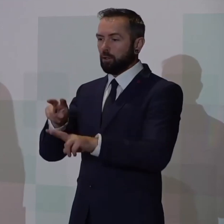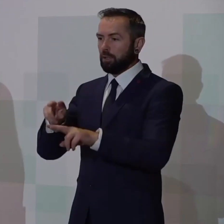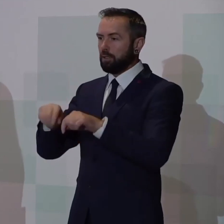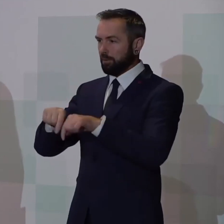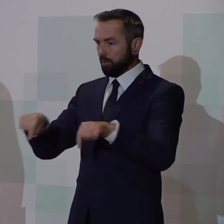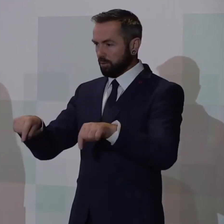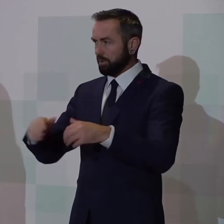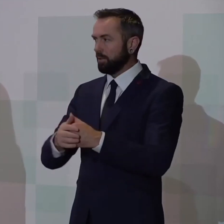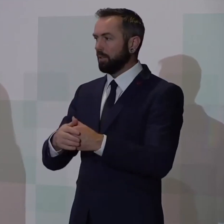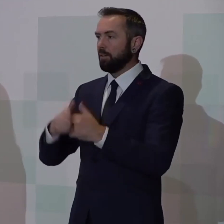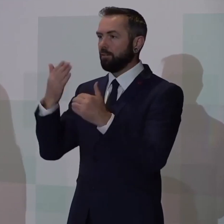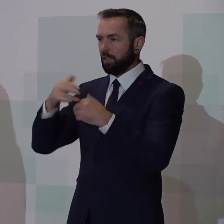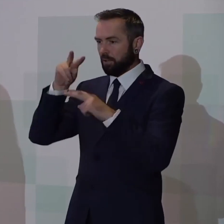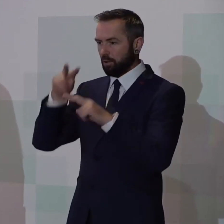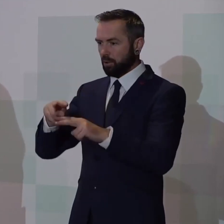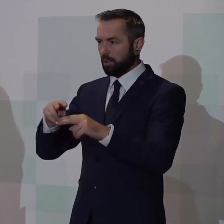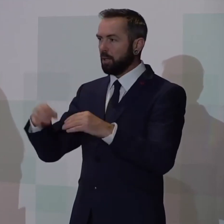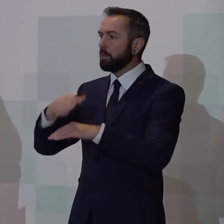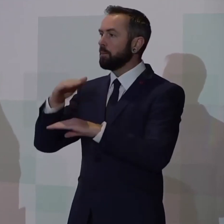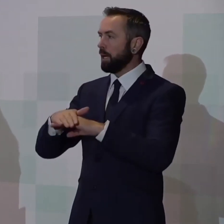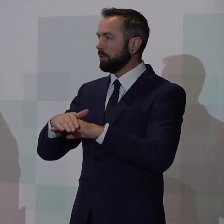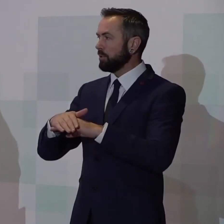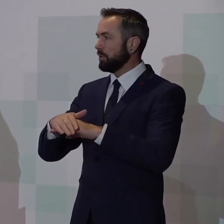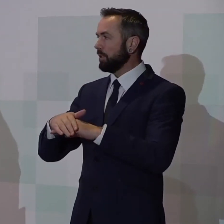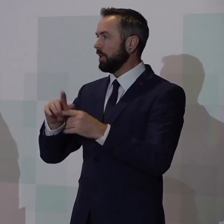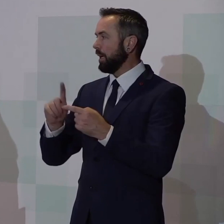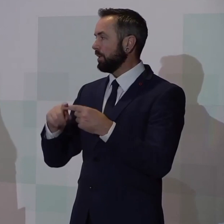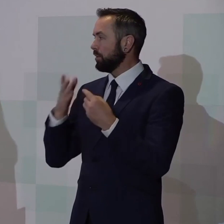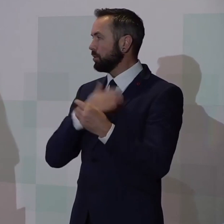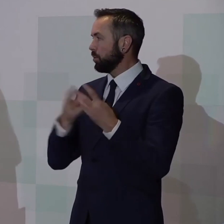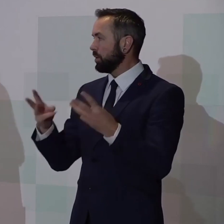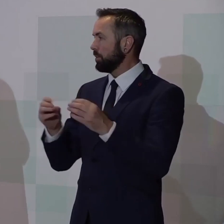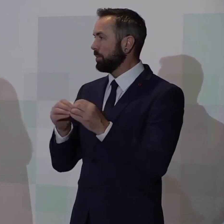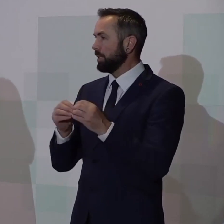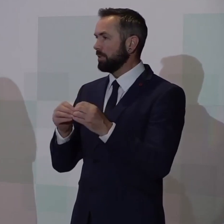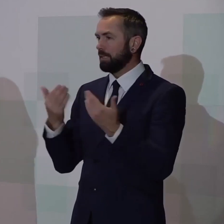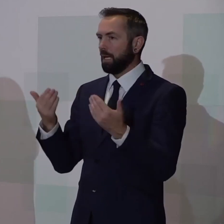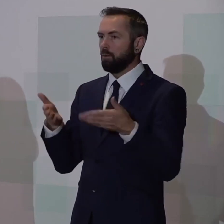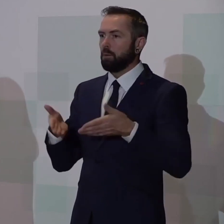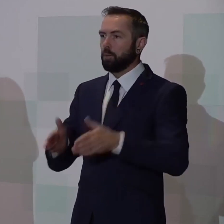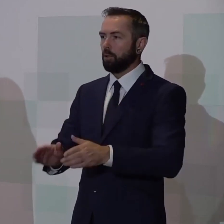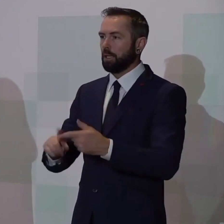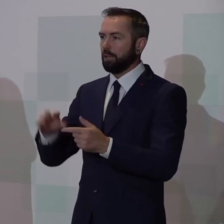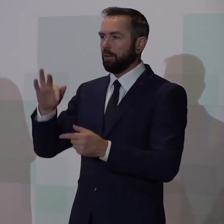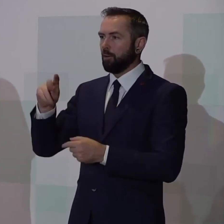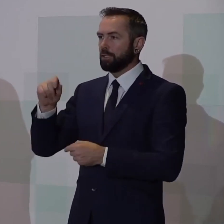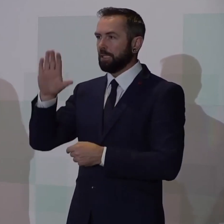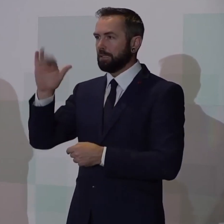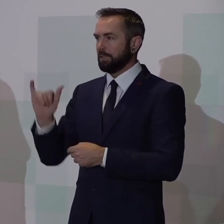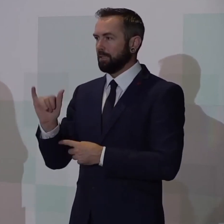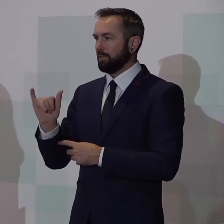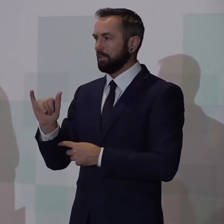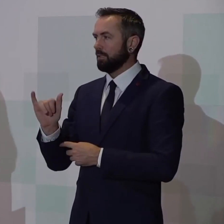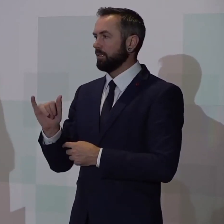divorces, marriages, and I just want to mention now births, and of course fertility, what we call fertility